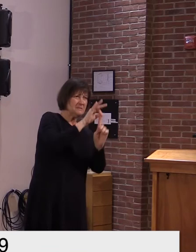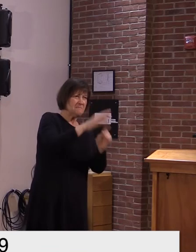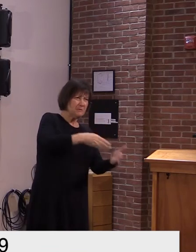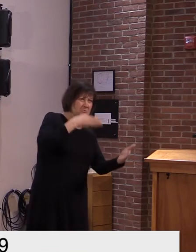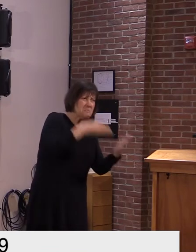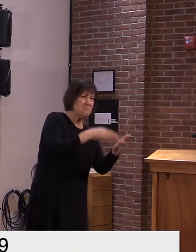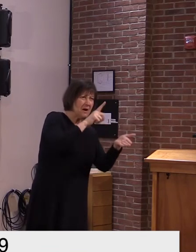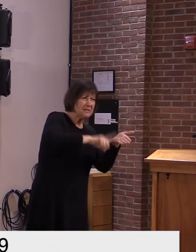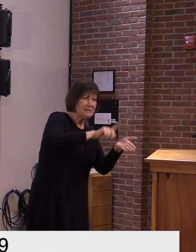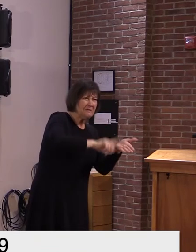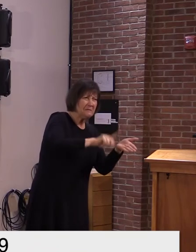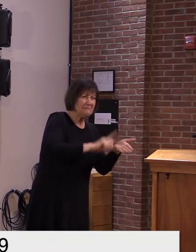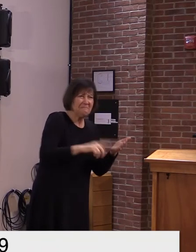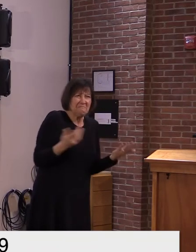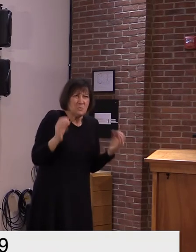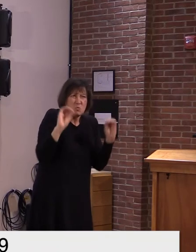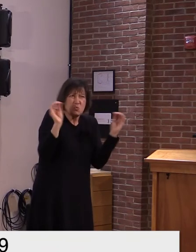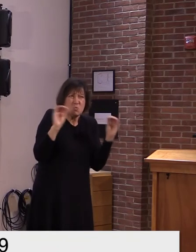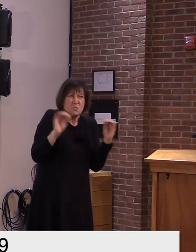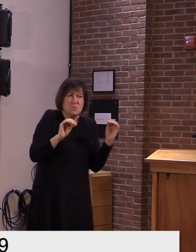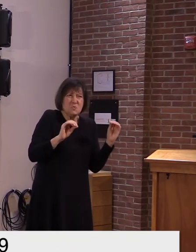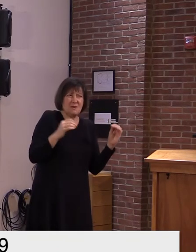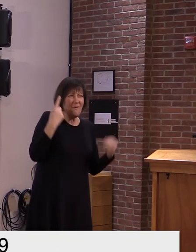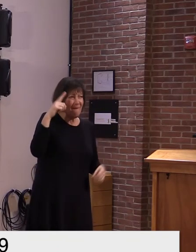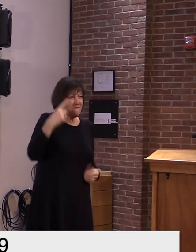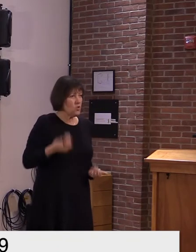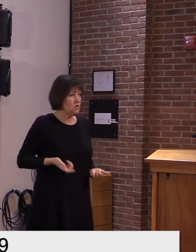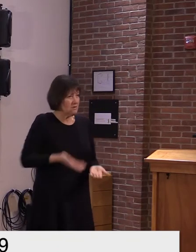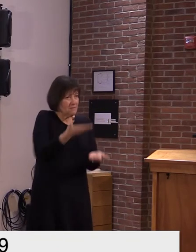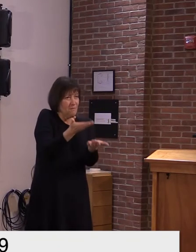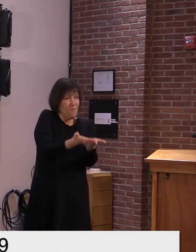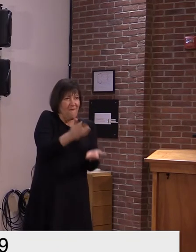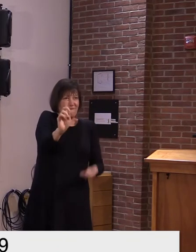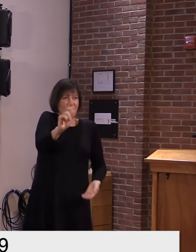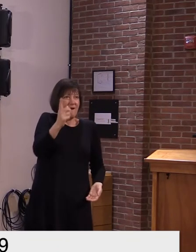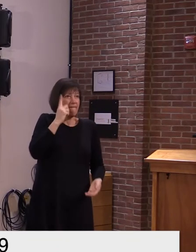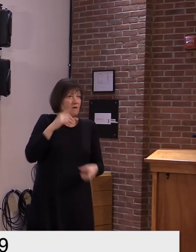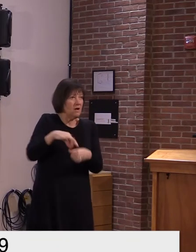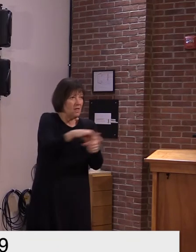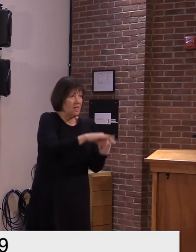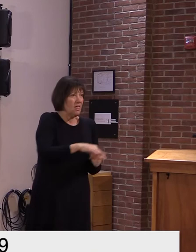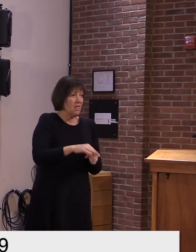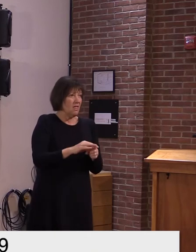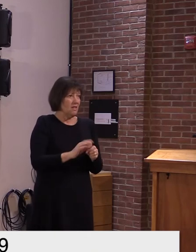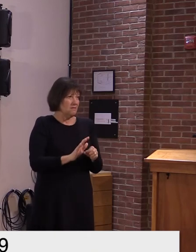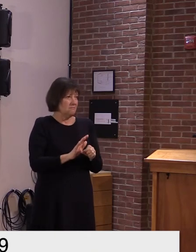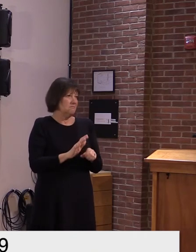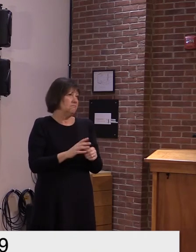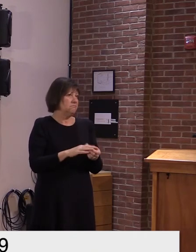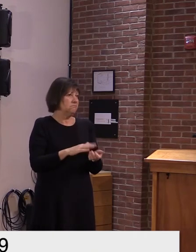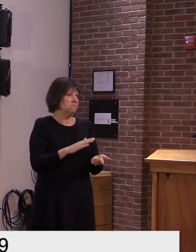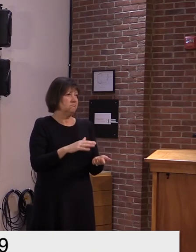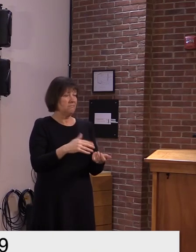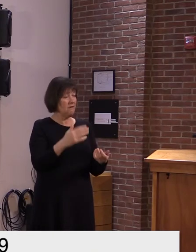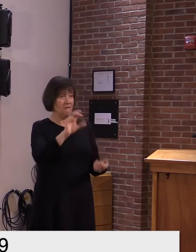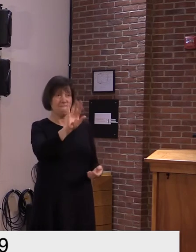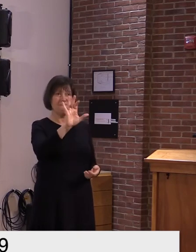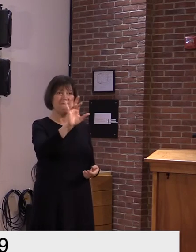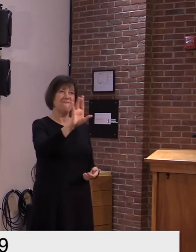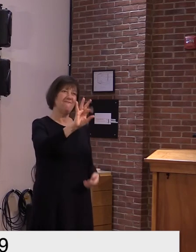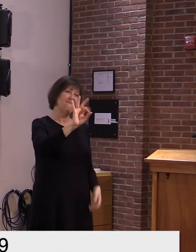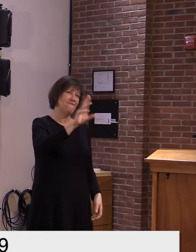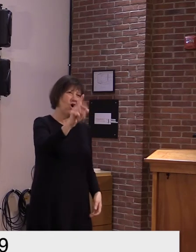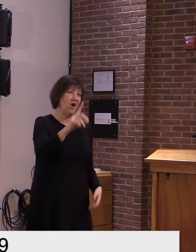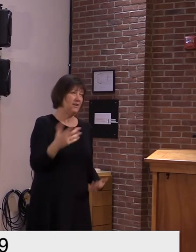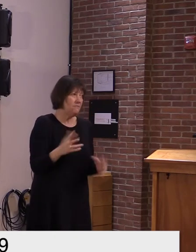to support the allegation that there was any significant electoral fraud. It's not there. So the answer is no. We've